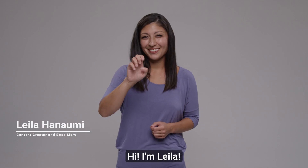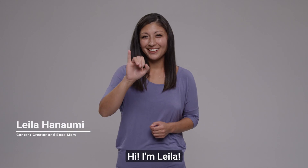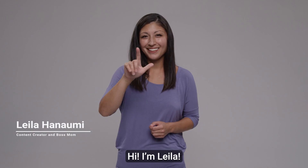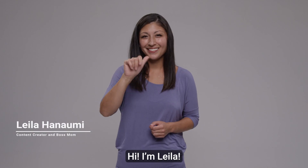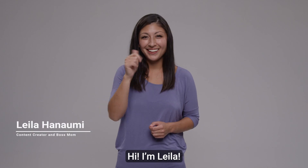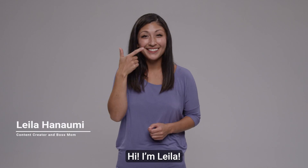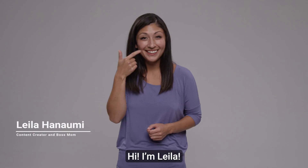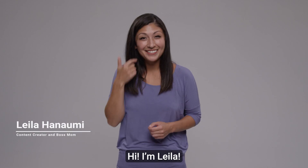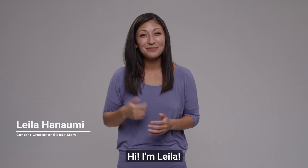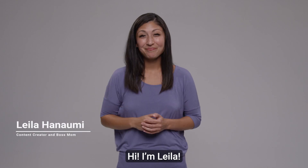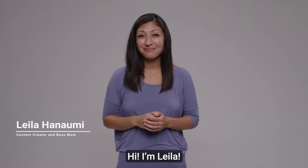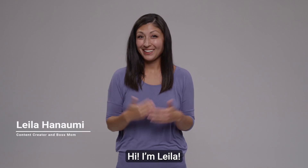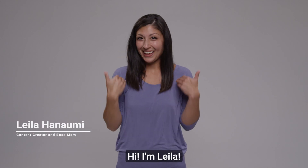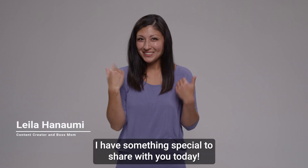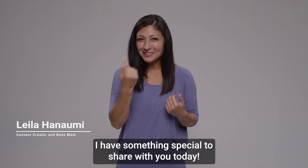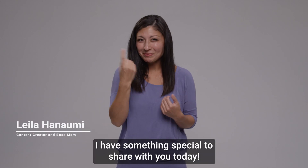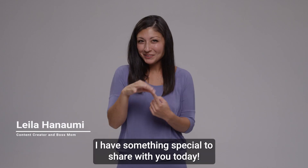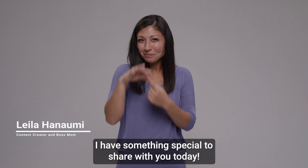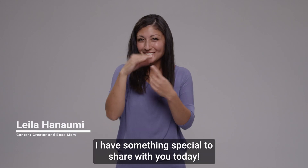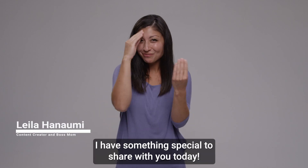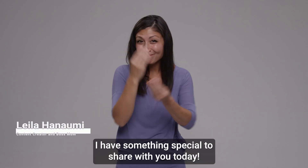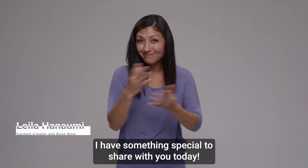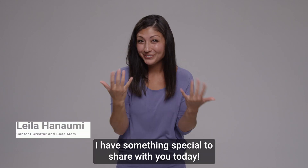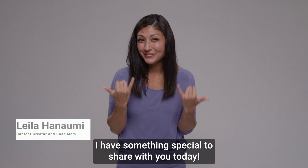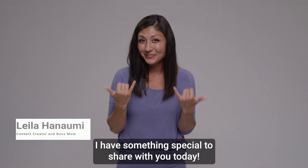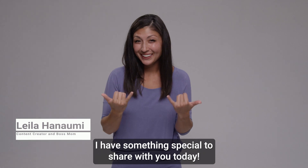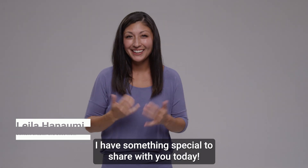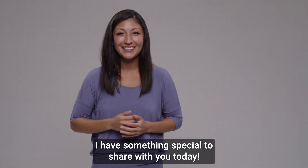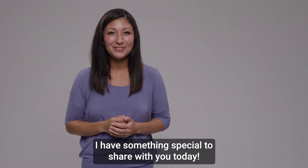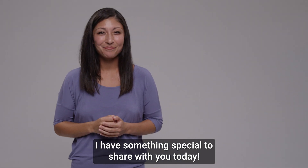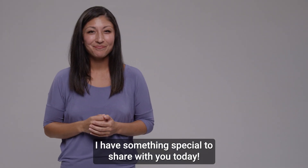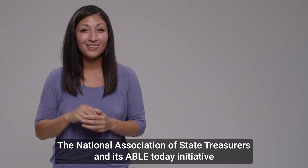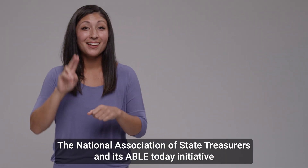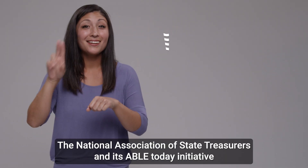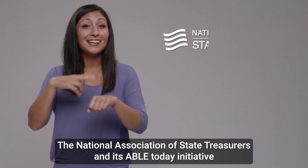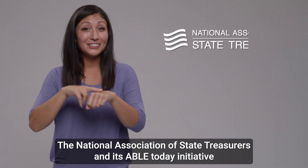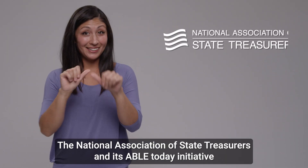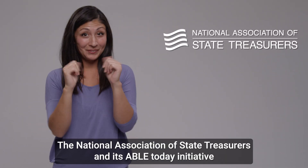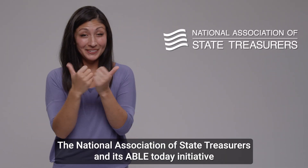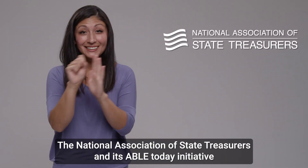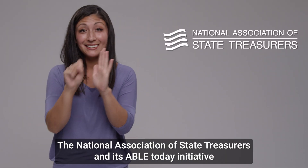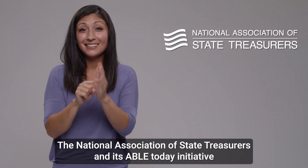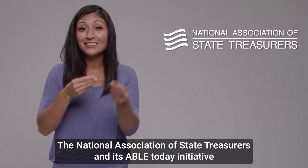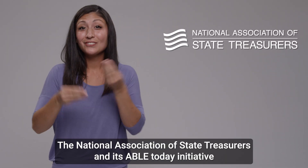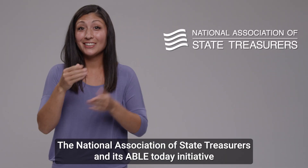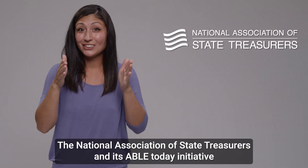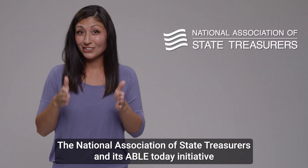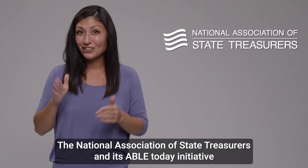Hi, I'm Layla. I have something special to share with you today. The National